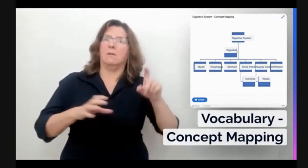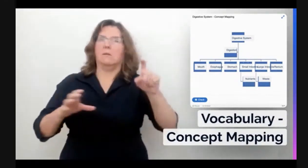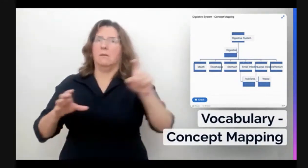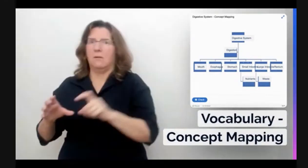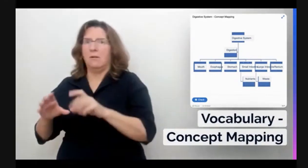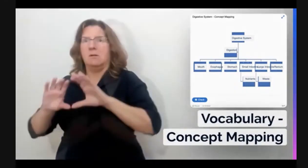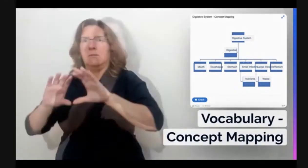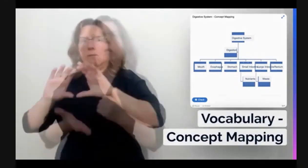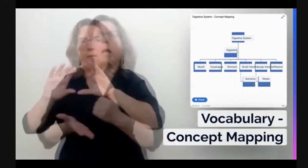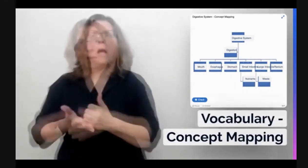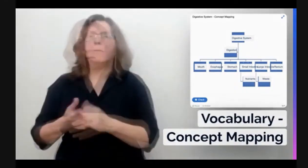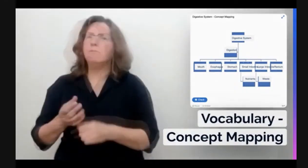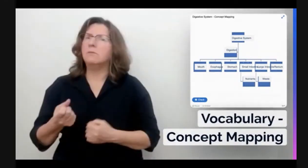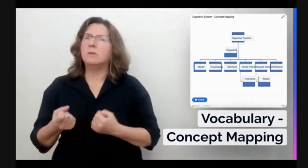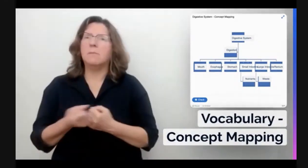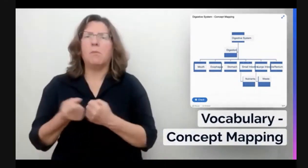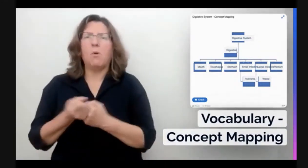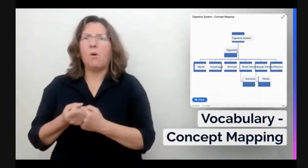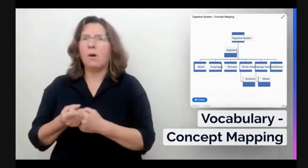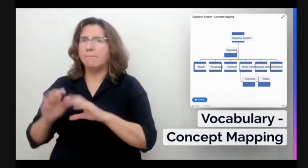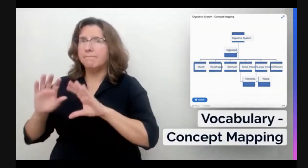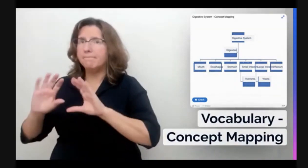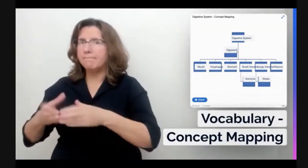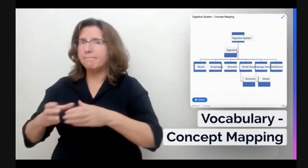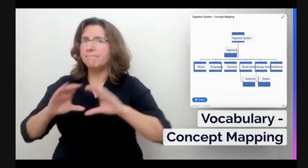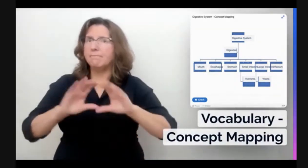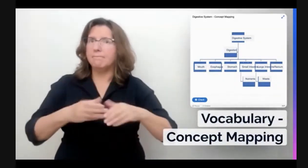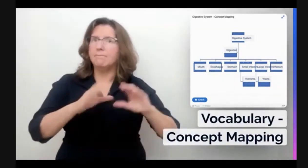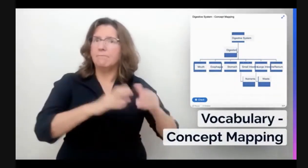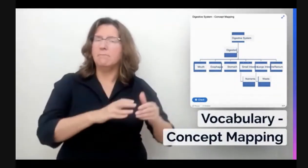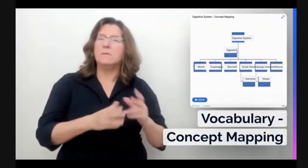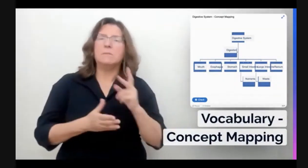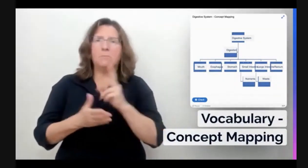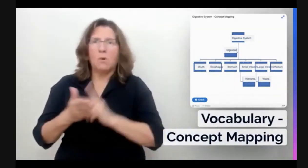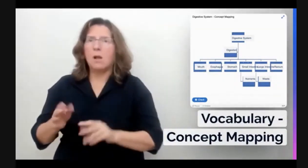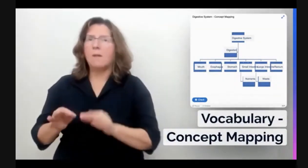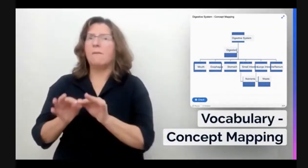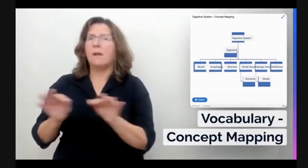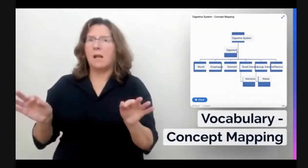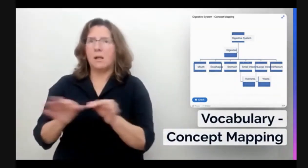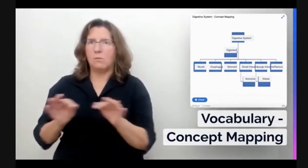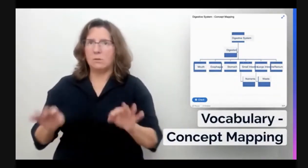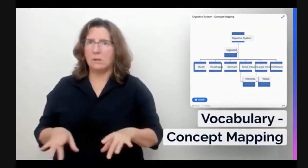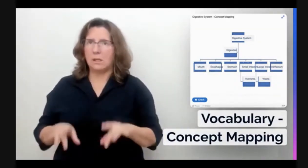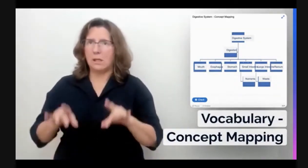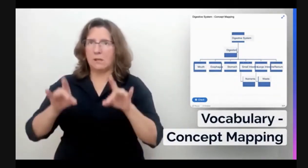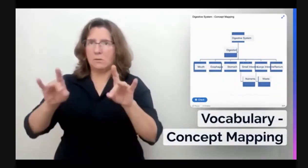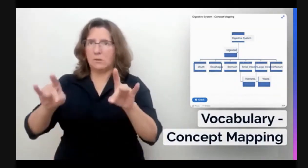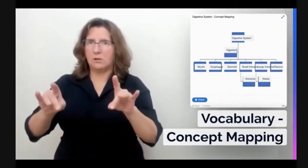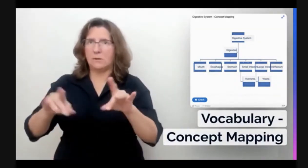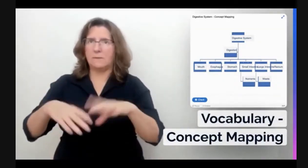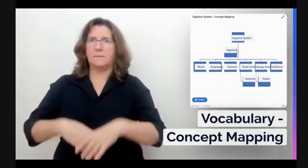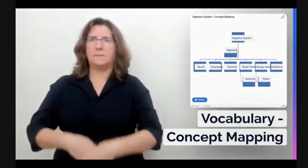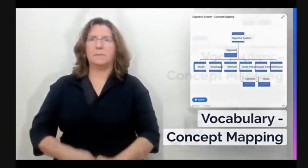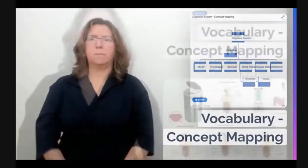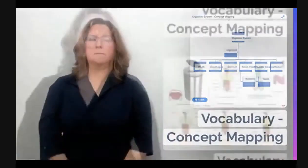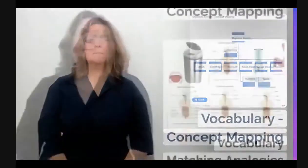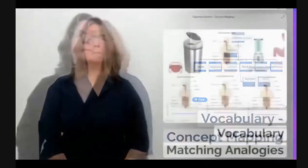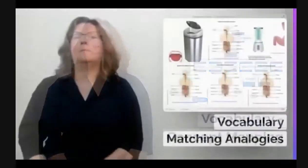This exercise reinforces sorting and categorization skills to support language